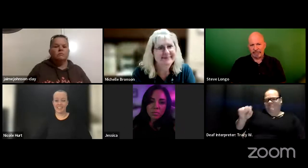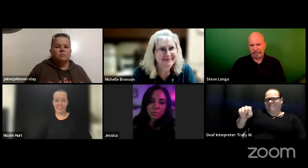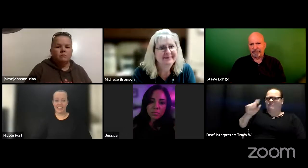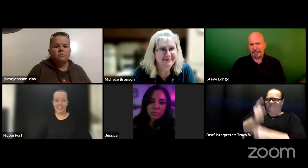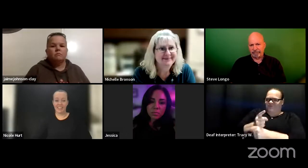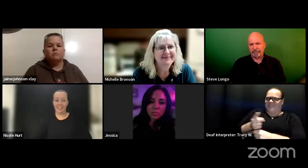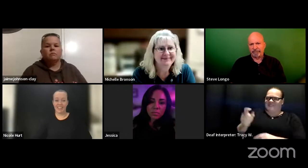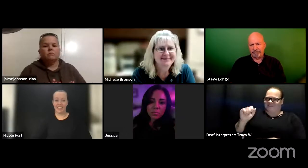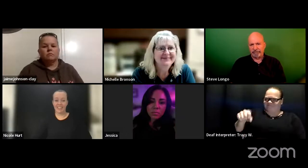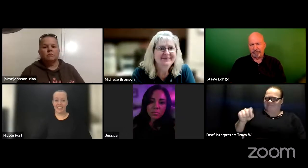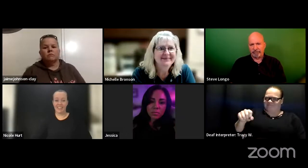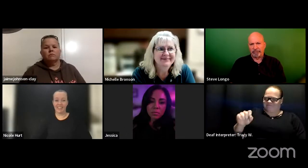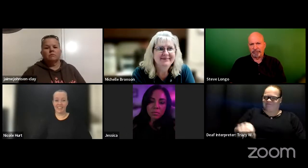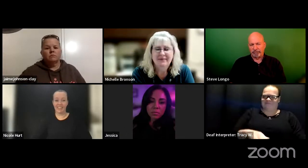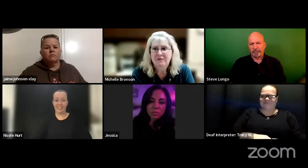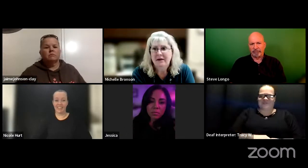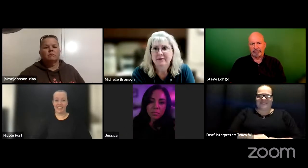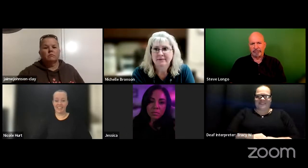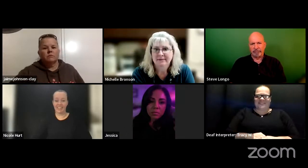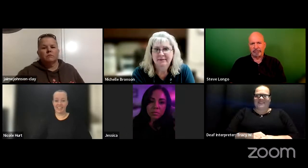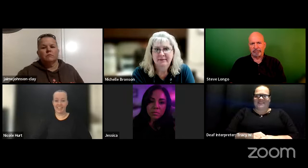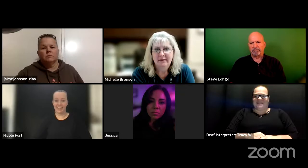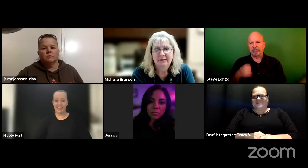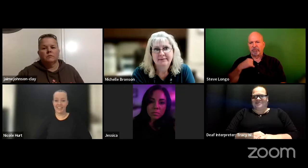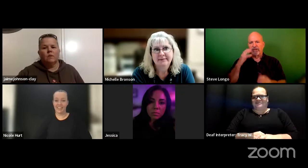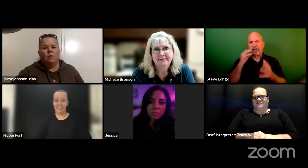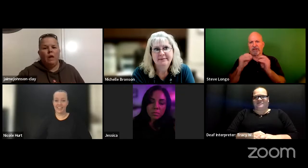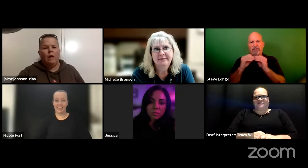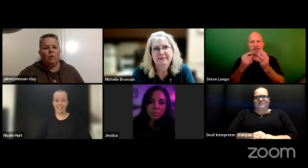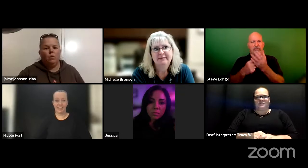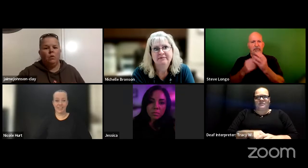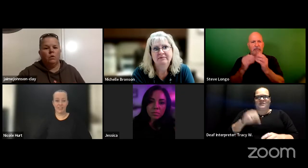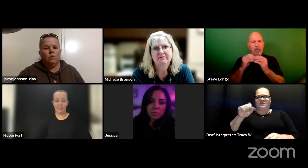get rid of it. That's right. Were very popular.